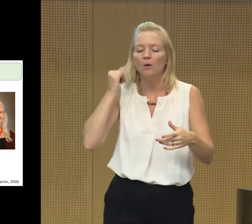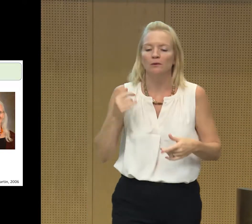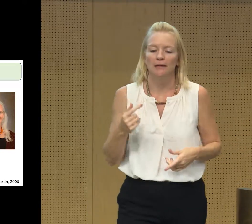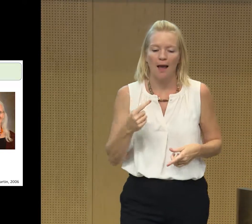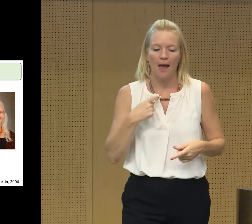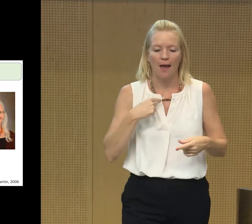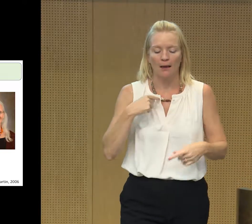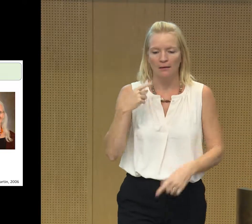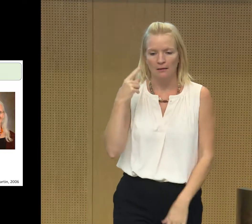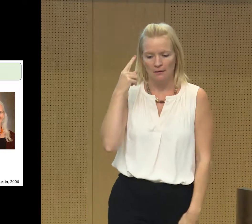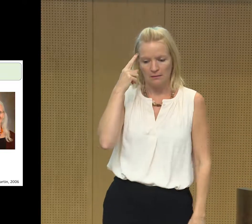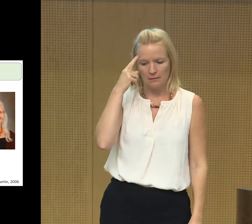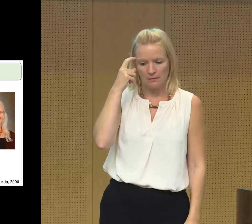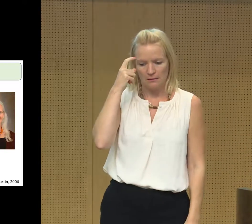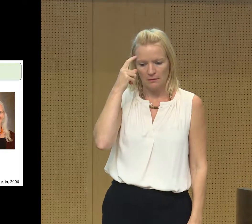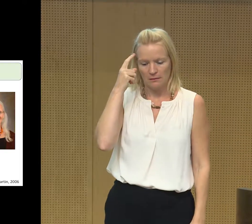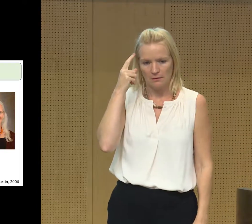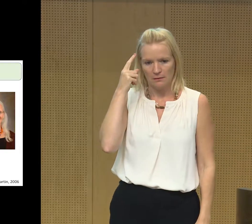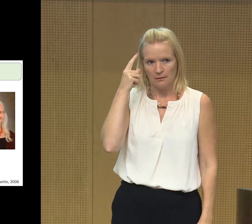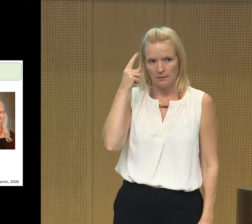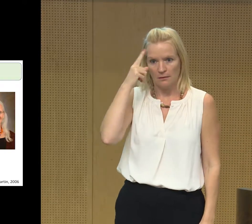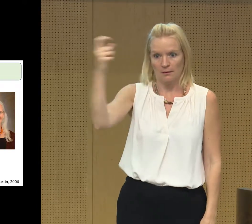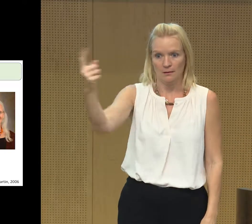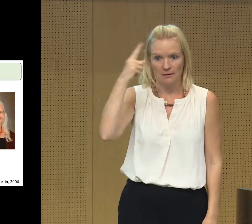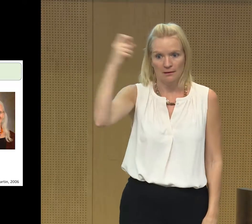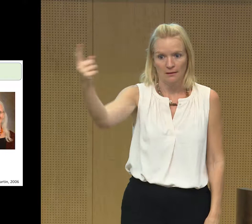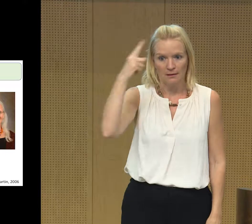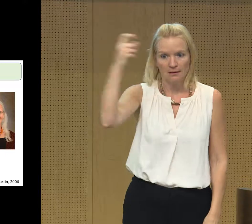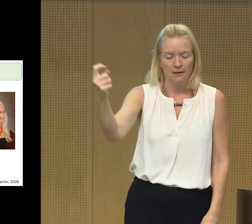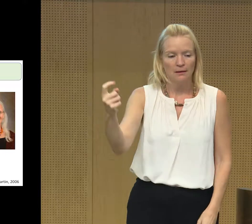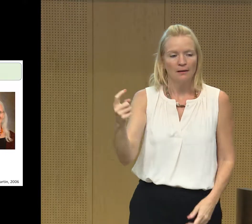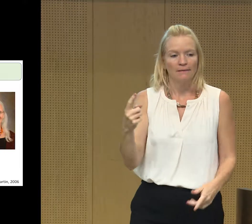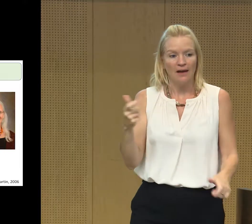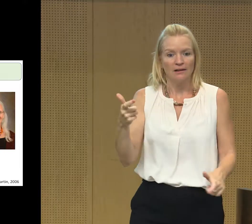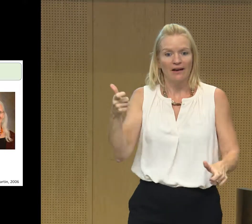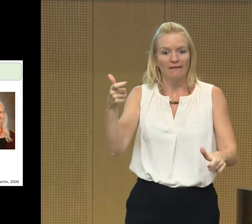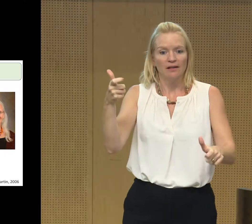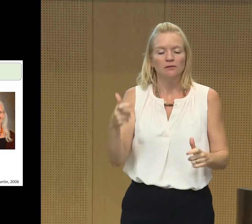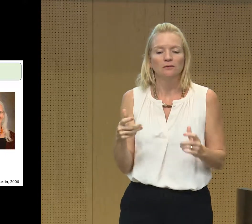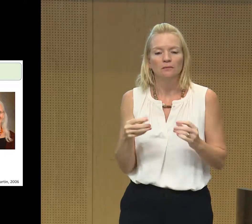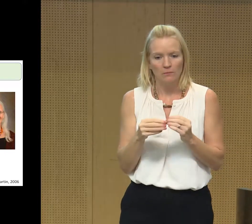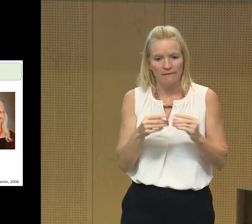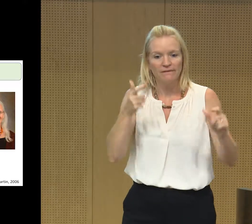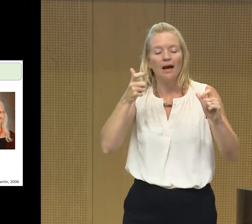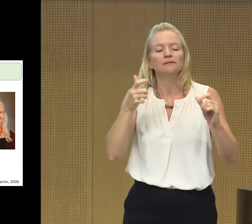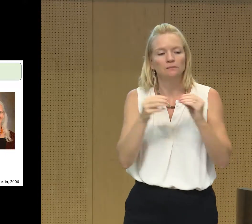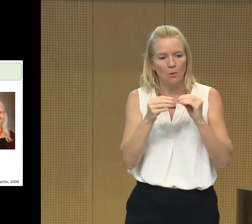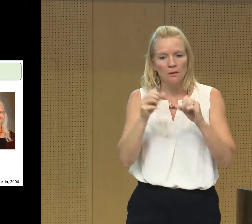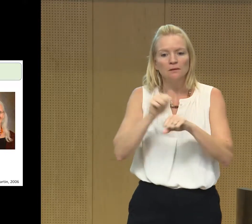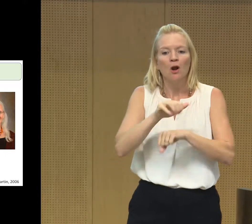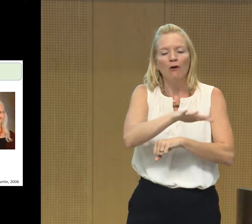if I use a sign with low sonority, but I do it faster, that becomes more sonorous.